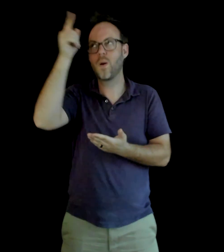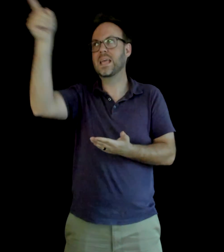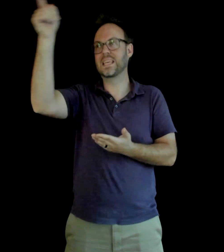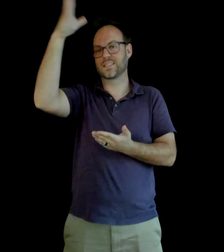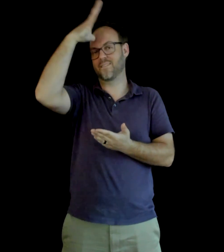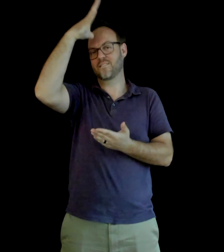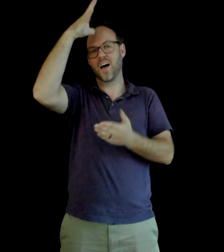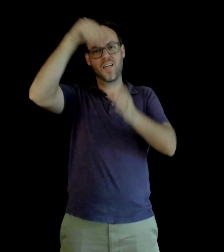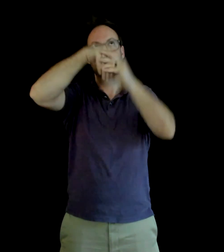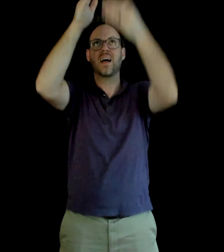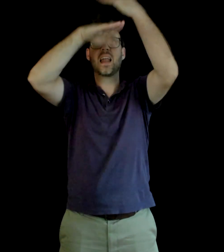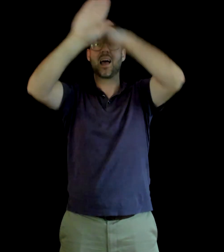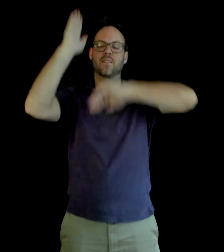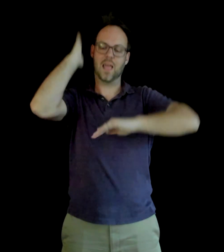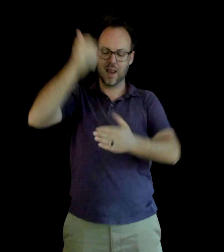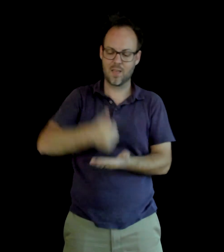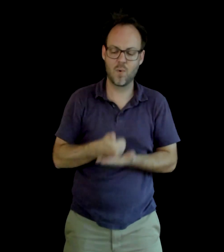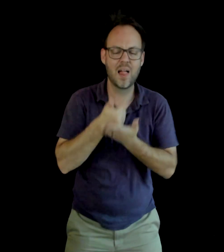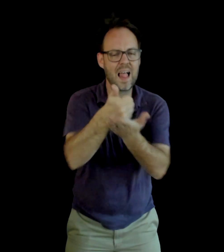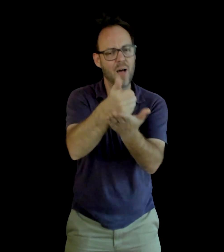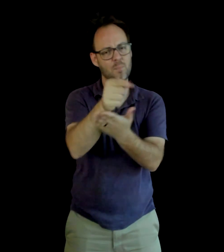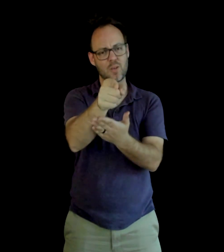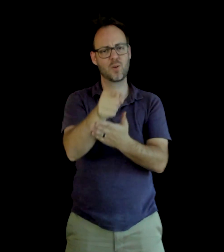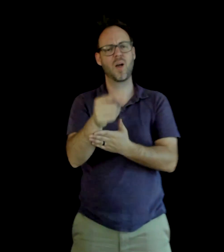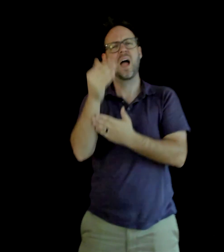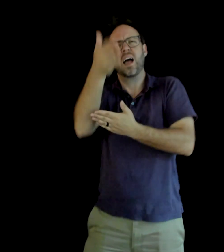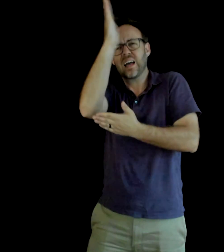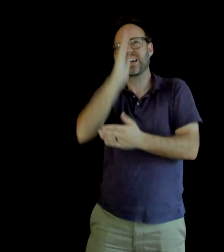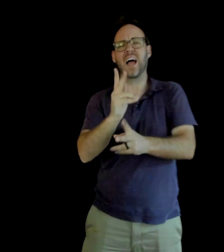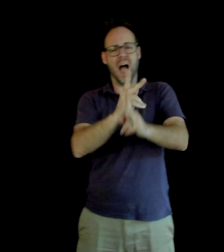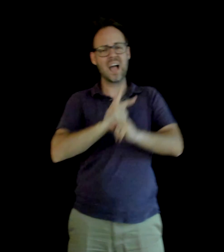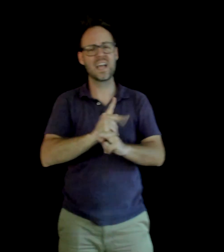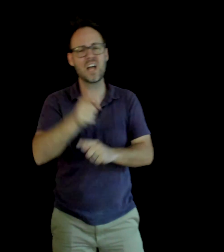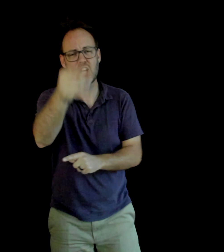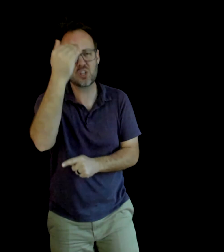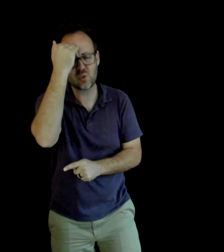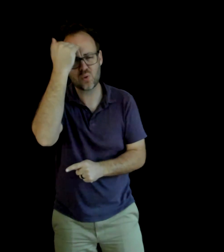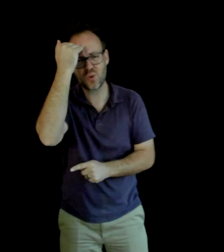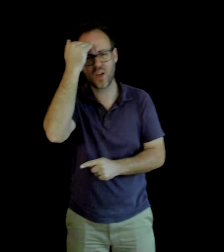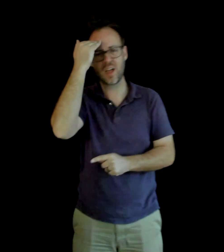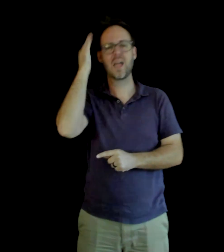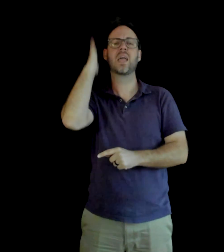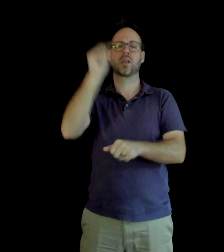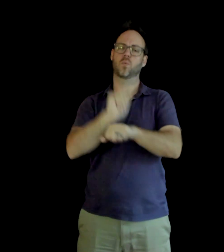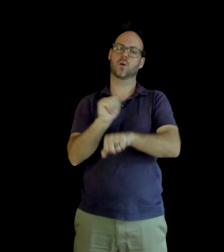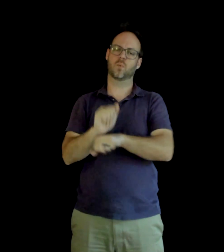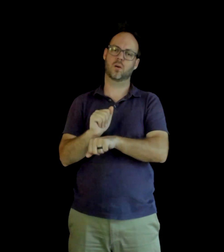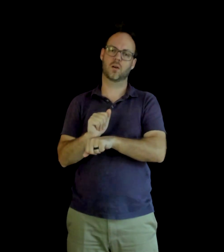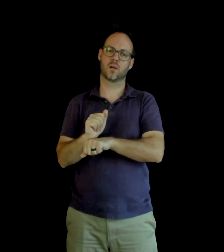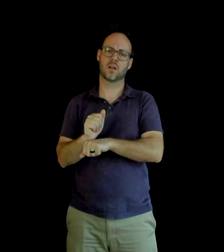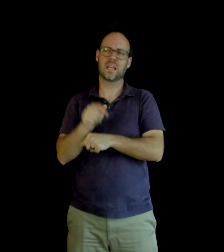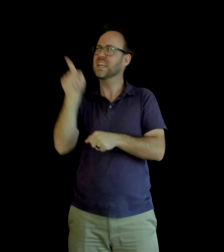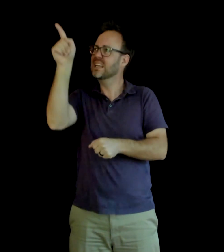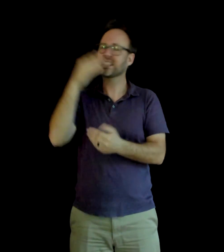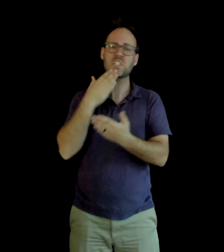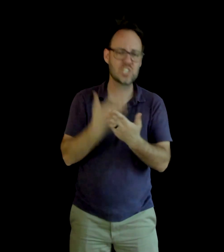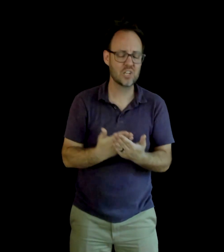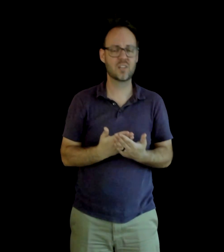heaven who will help you. You know that God cares. You know that he's will work, that he is